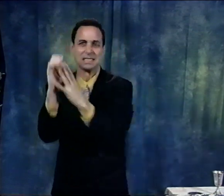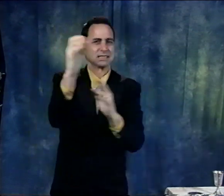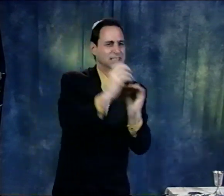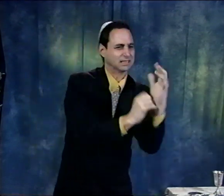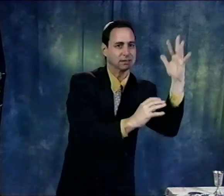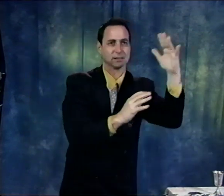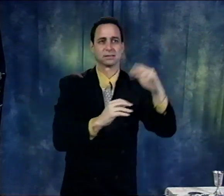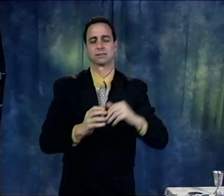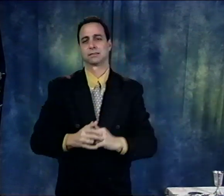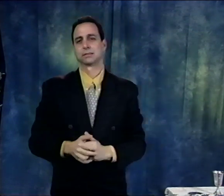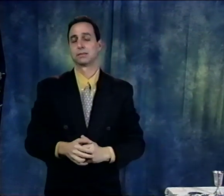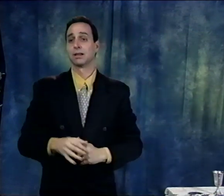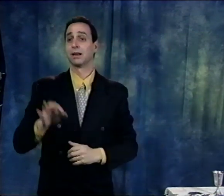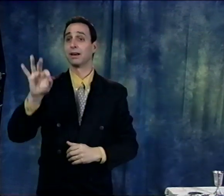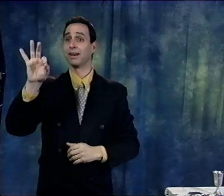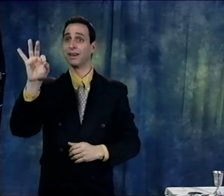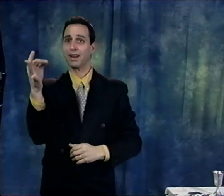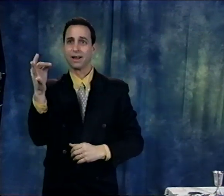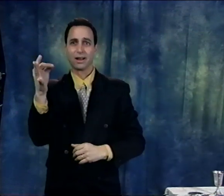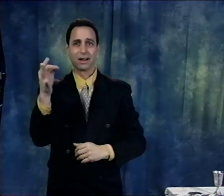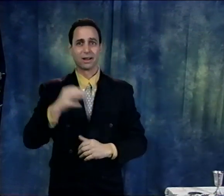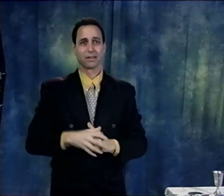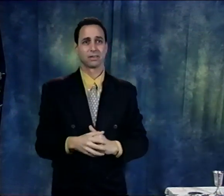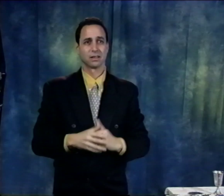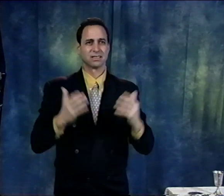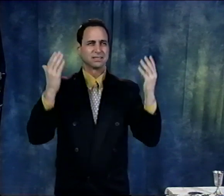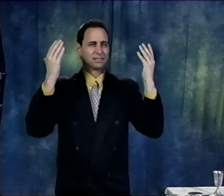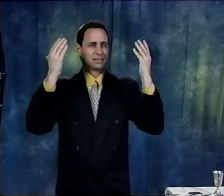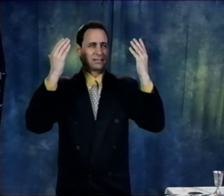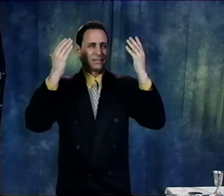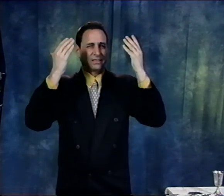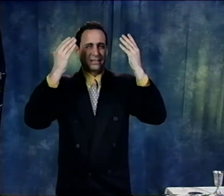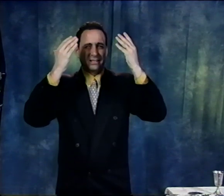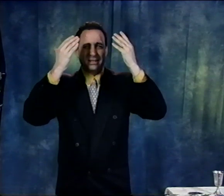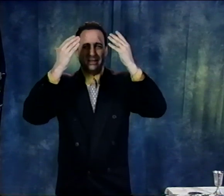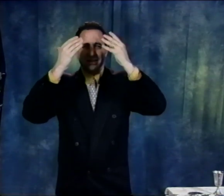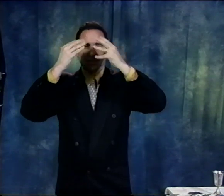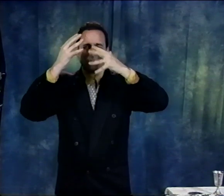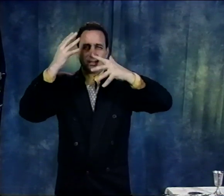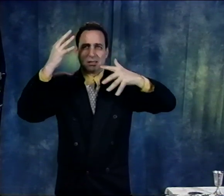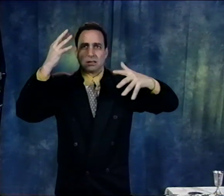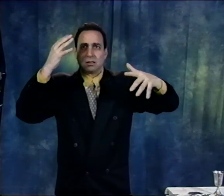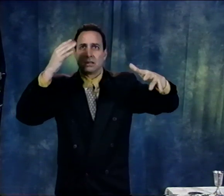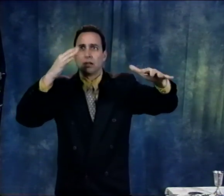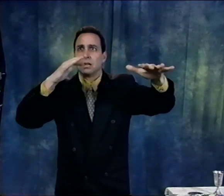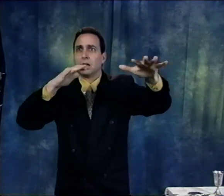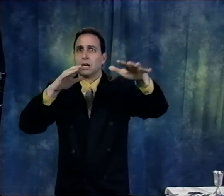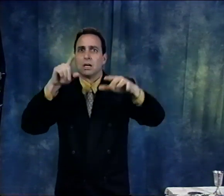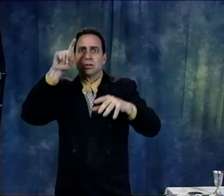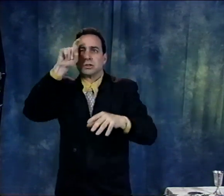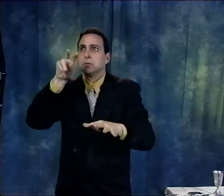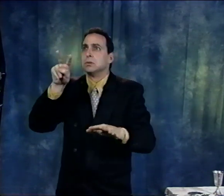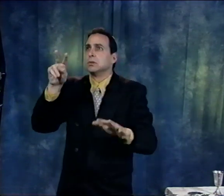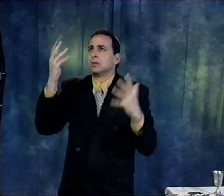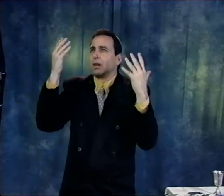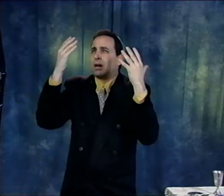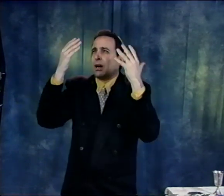gobbling up the grain and crops in the field. Ninth, darkness. A darkness so